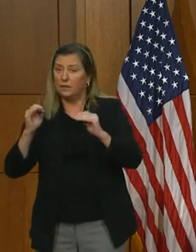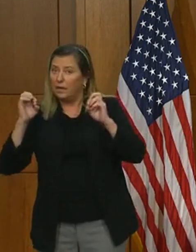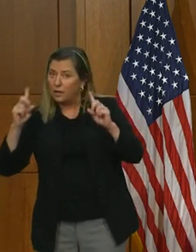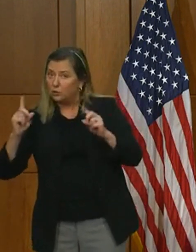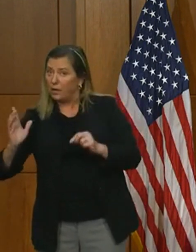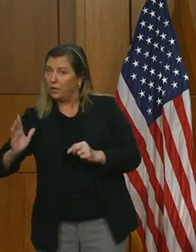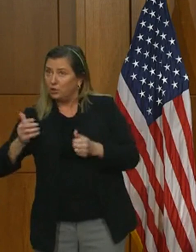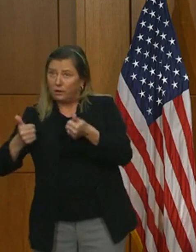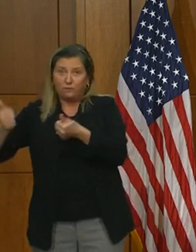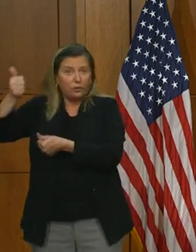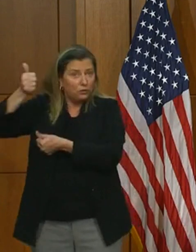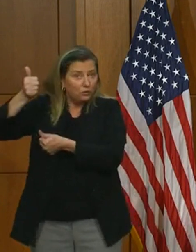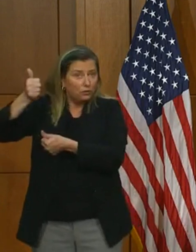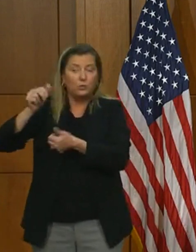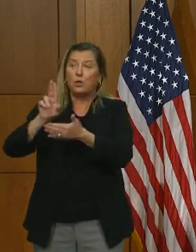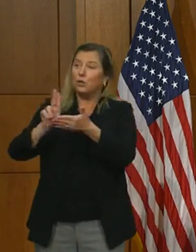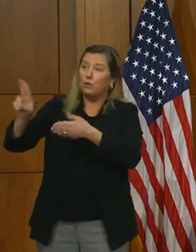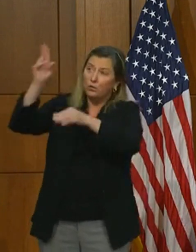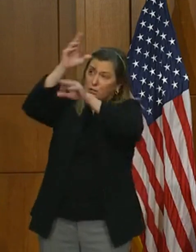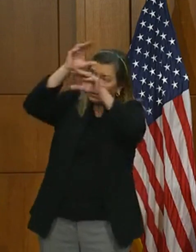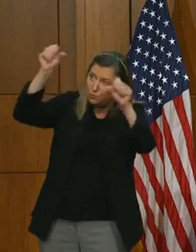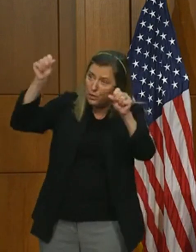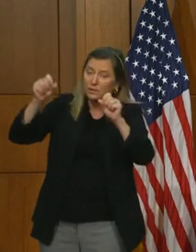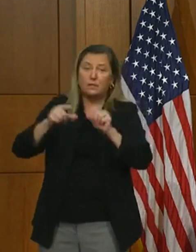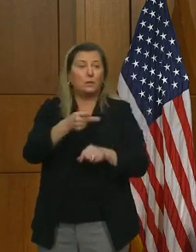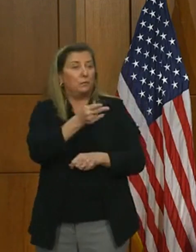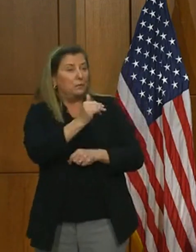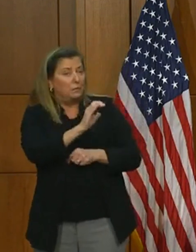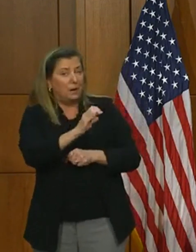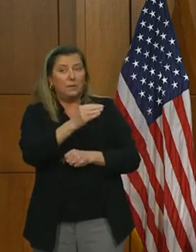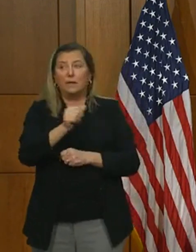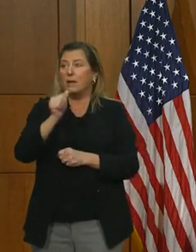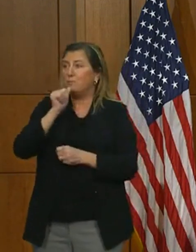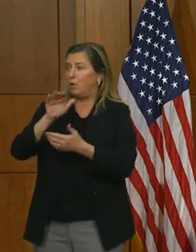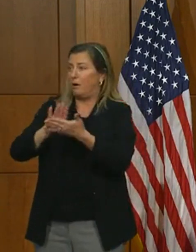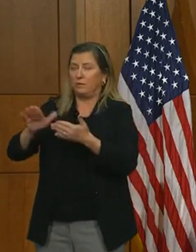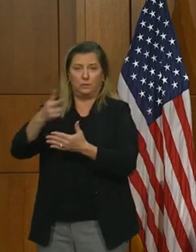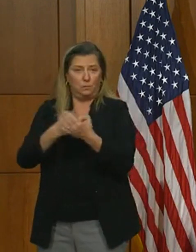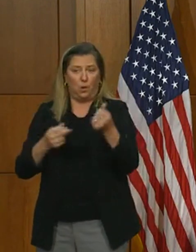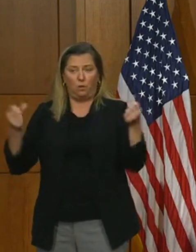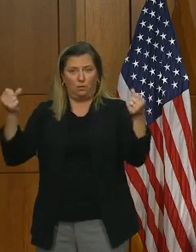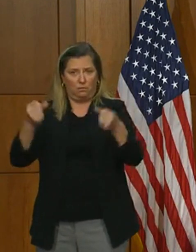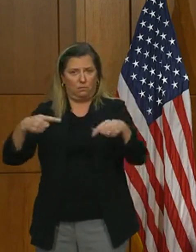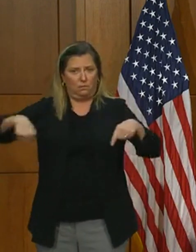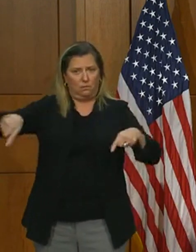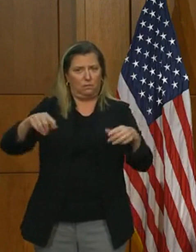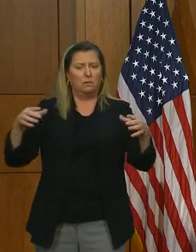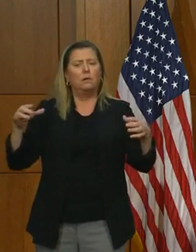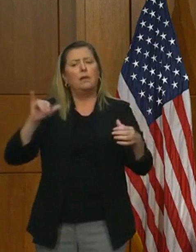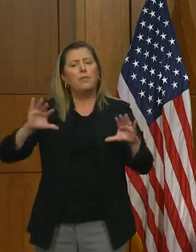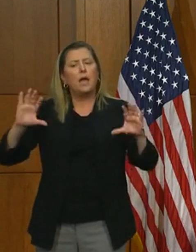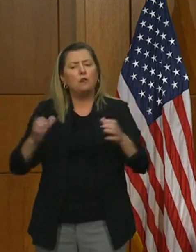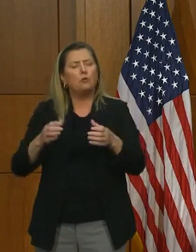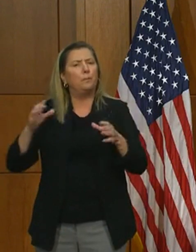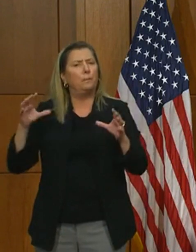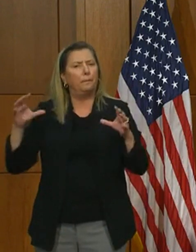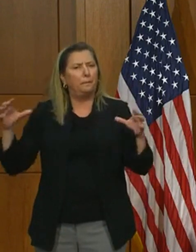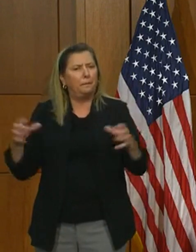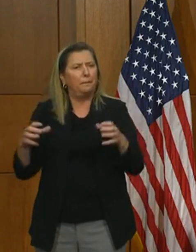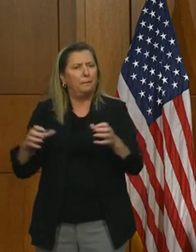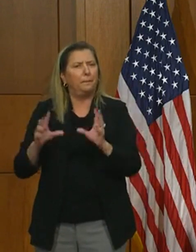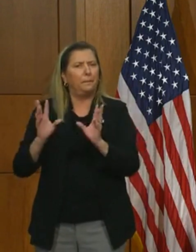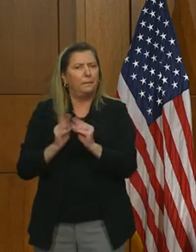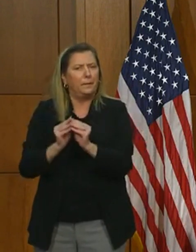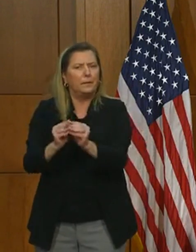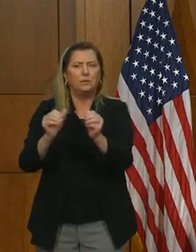education officials, and university presidents from public and private schools. This group is meeting regularly